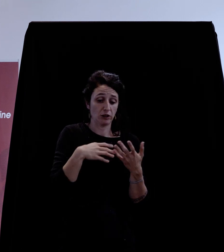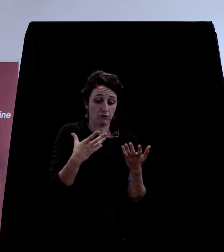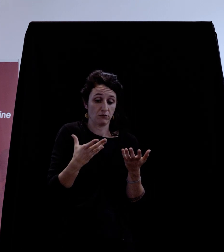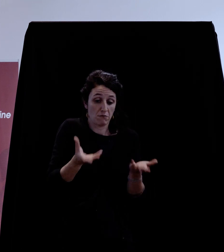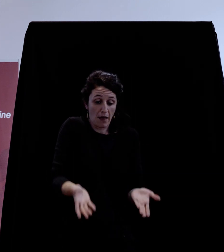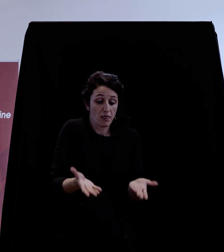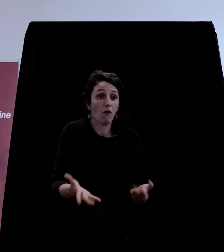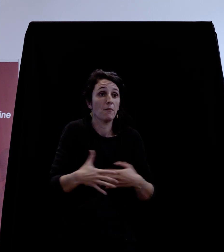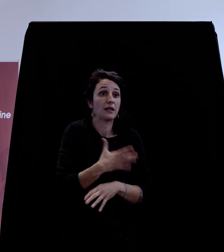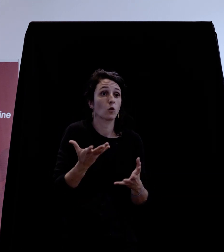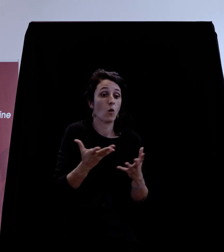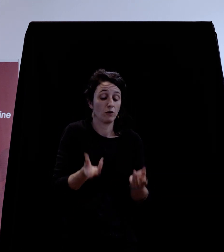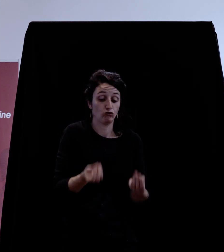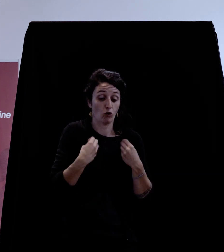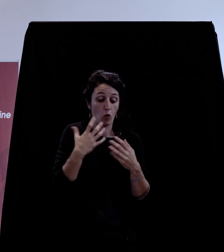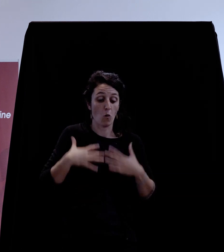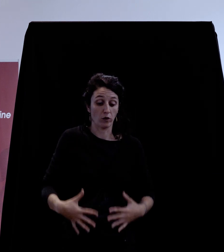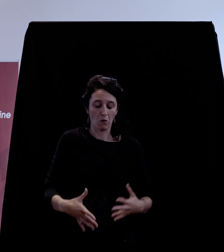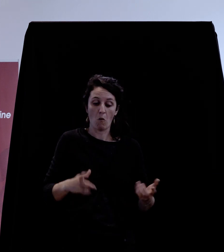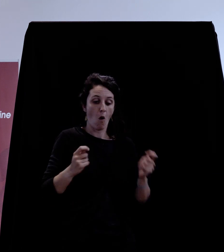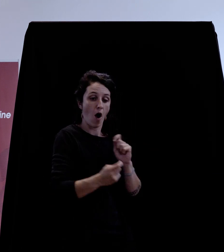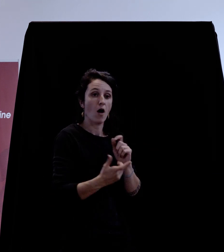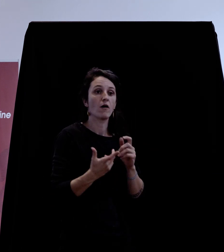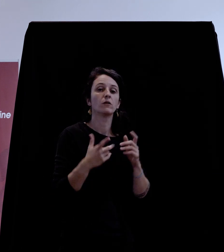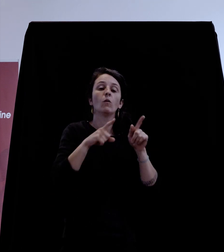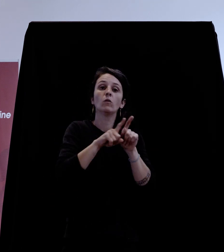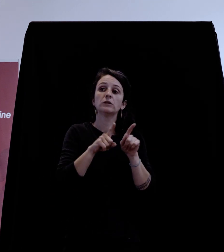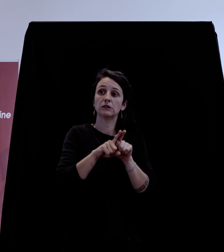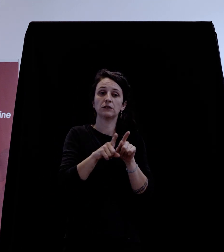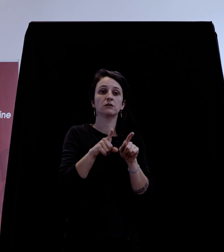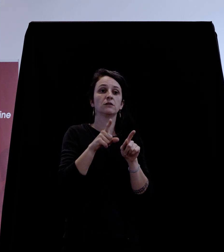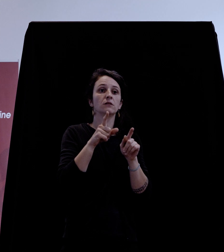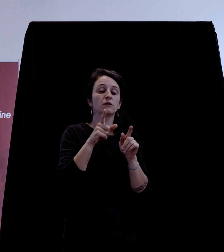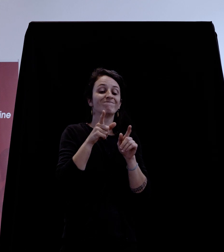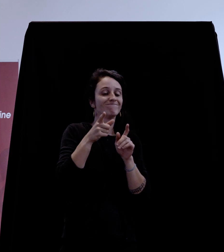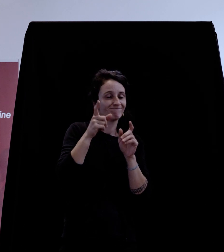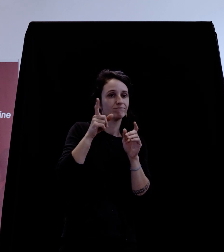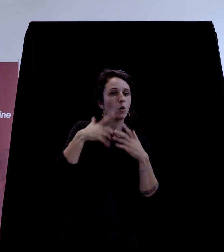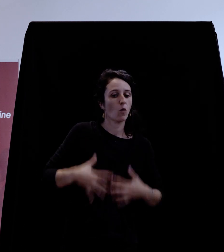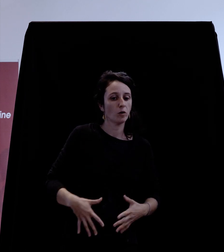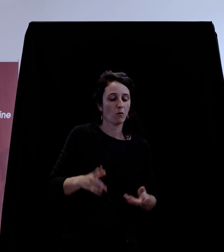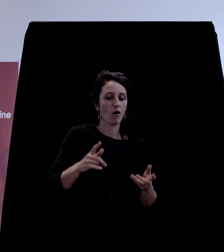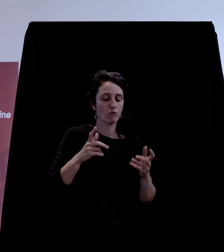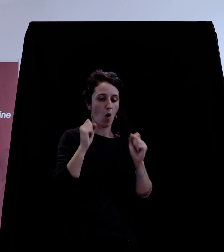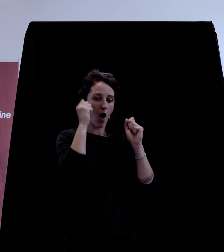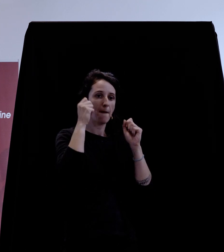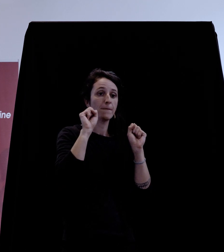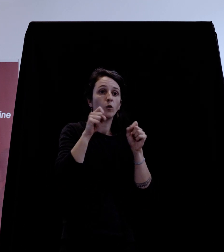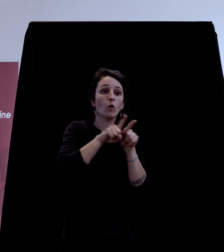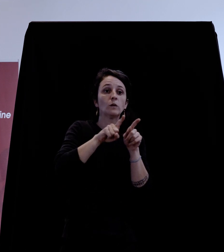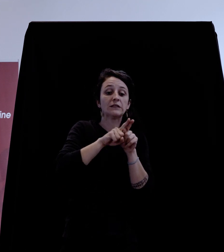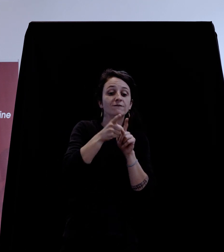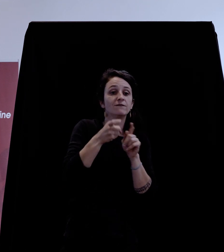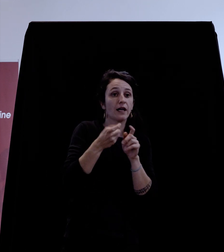And then there's the specific genetic cause. Is there something about that CHD7 gene